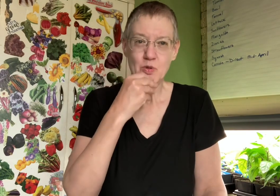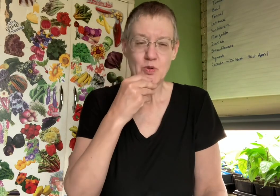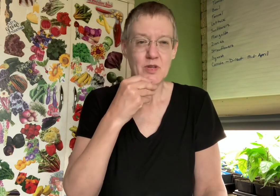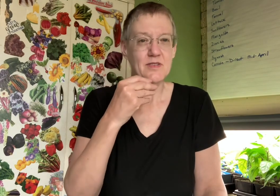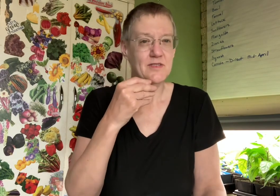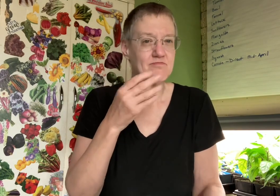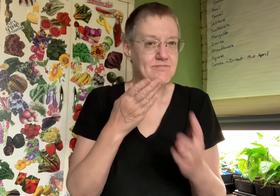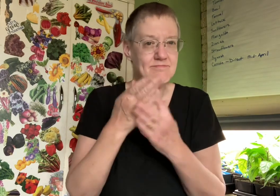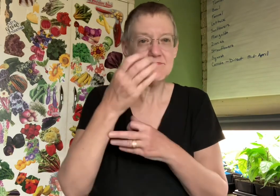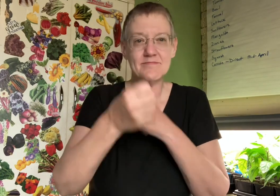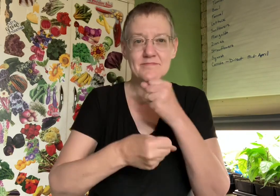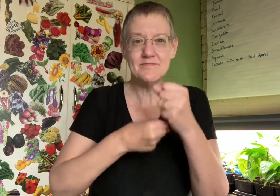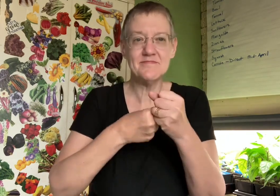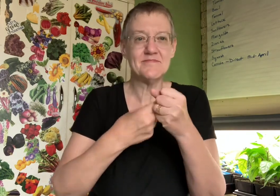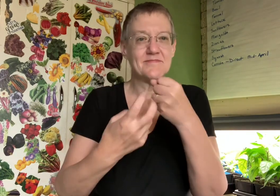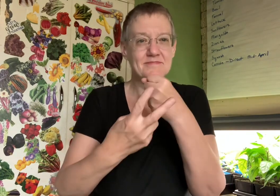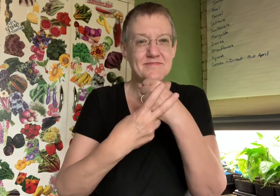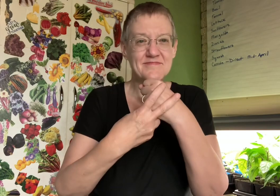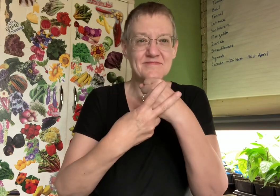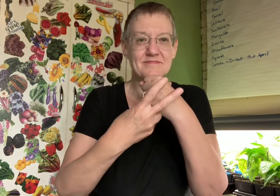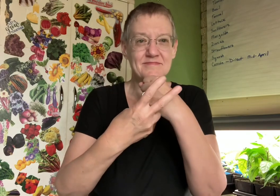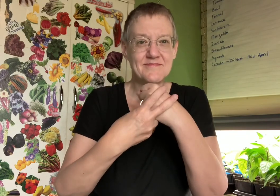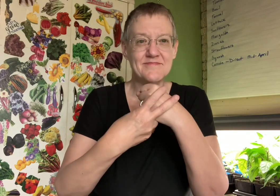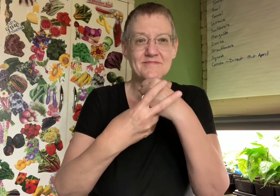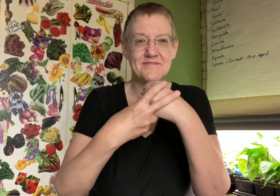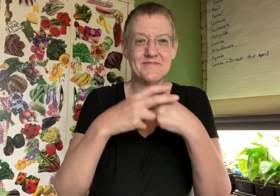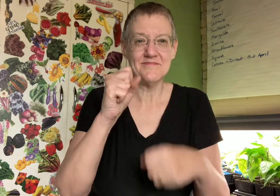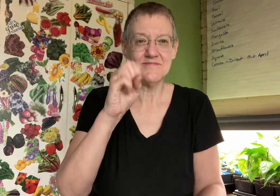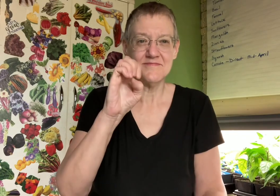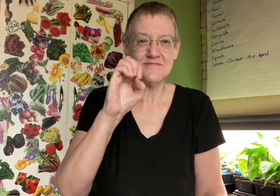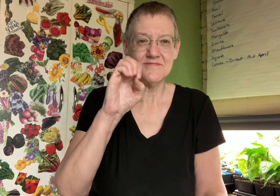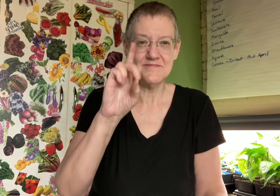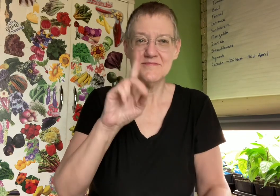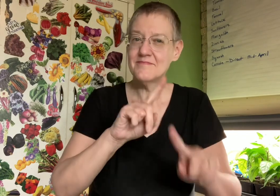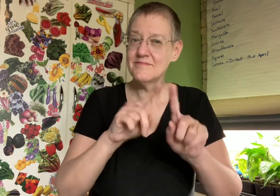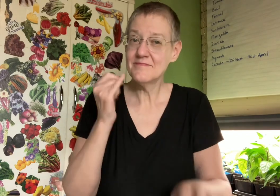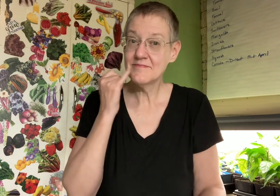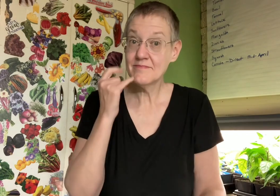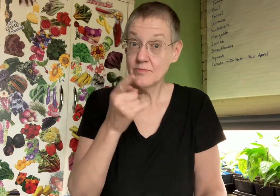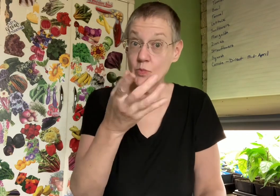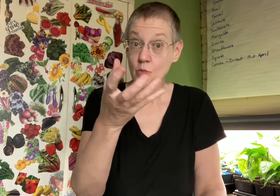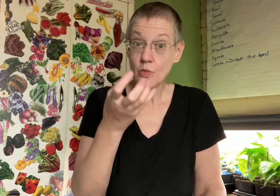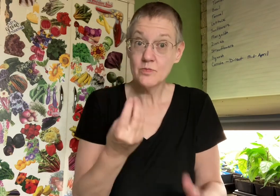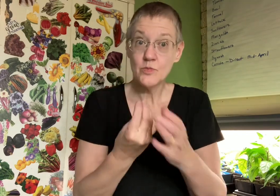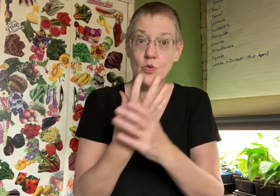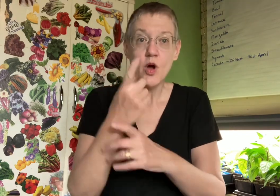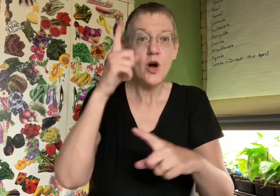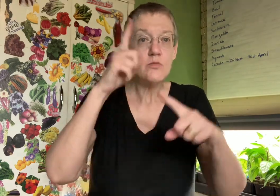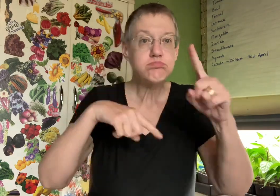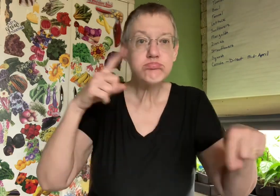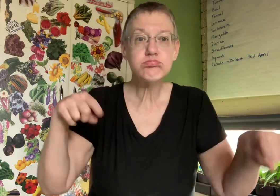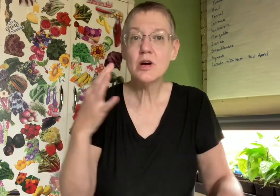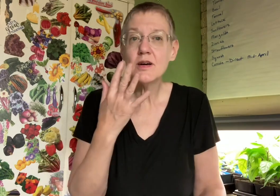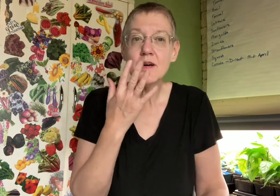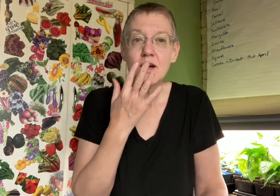beauties. And through the years, I've been saving and replanting these seeds. But if you want to grow them this